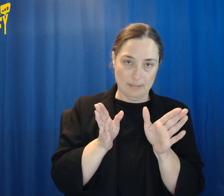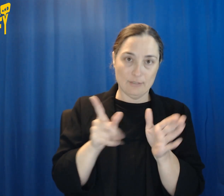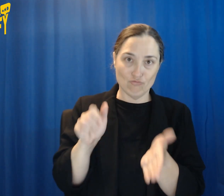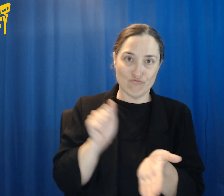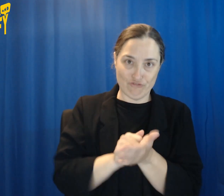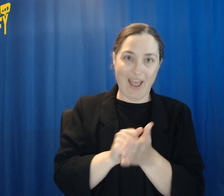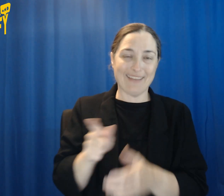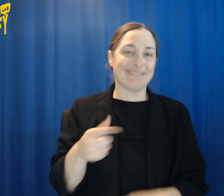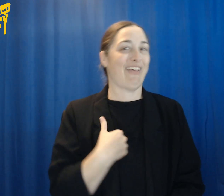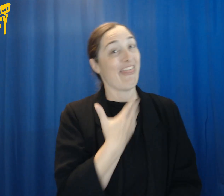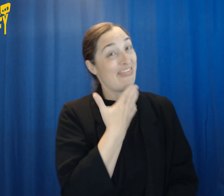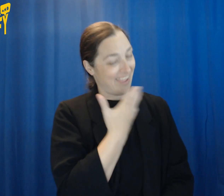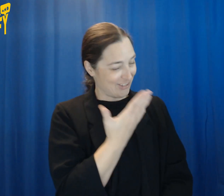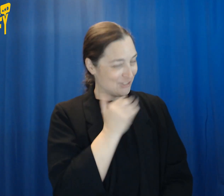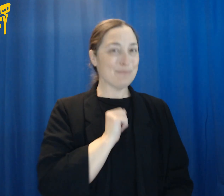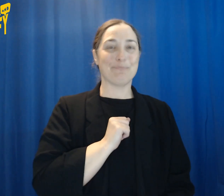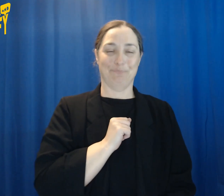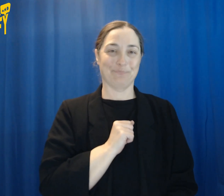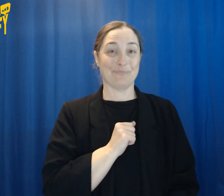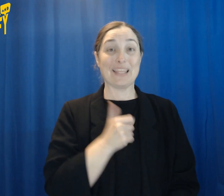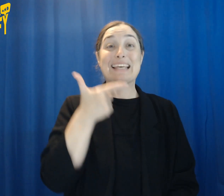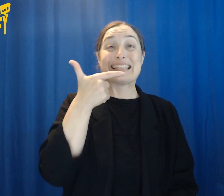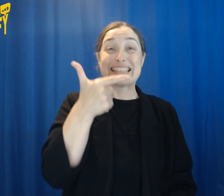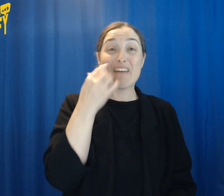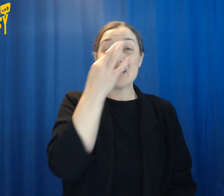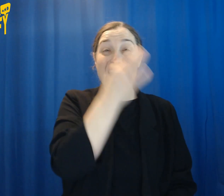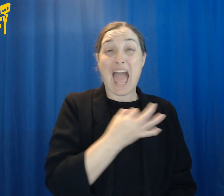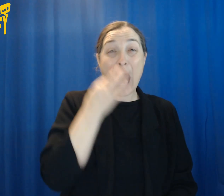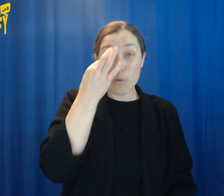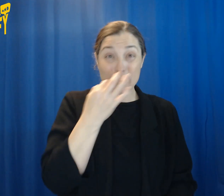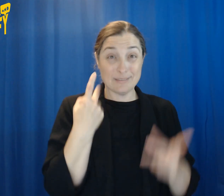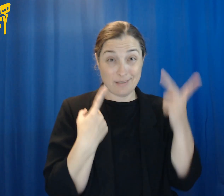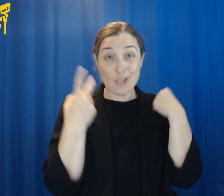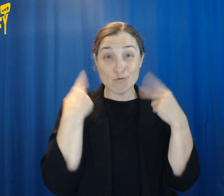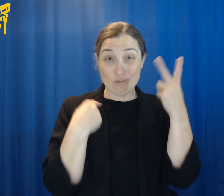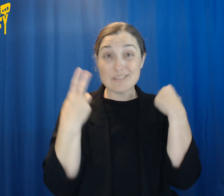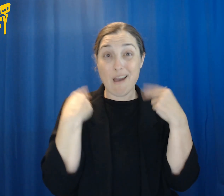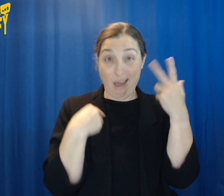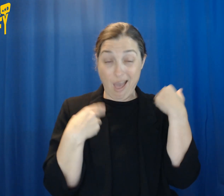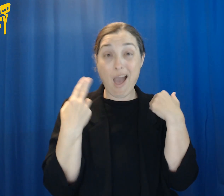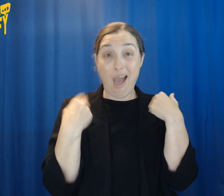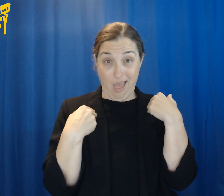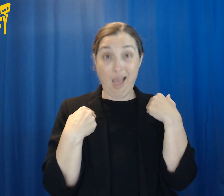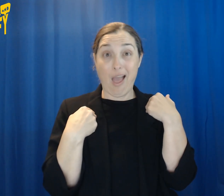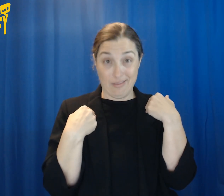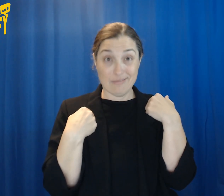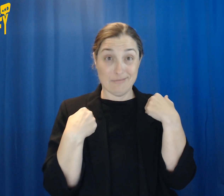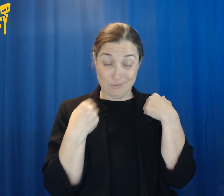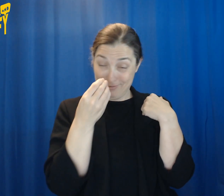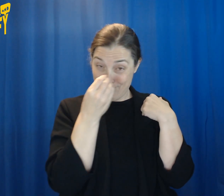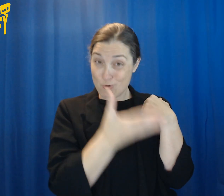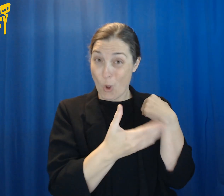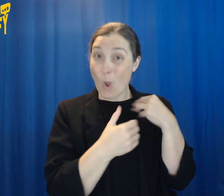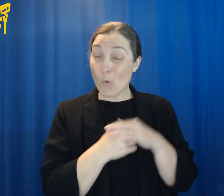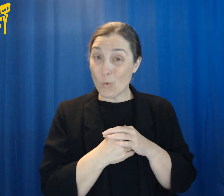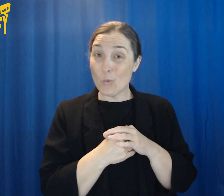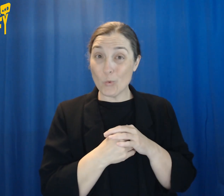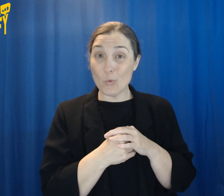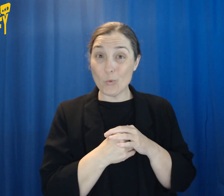you. 7 hours at the hairdresser's just to discombobulate you. I did it on a non-dialysis day because I